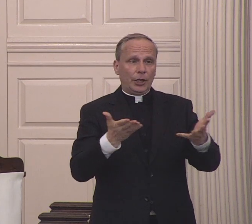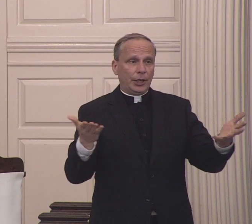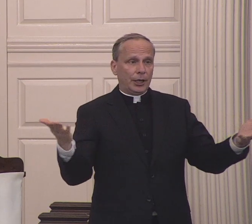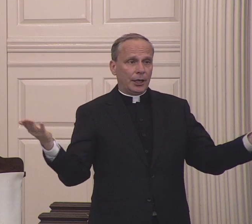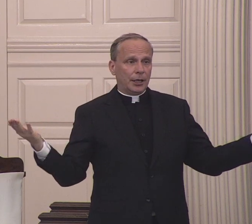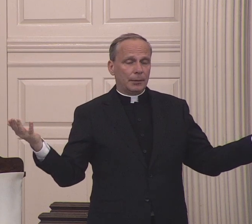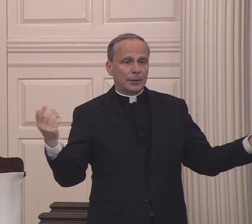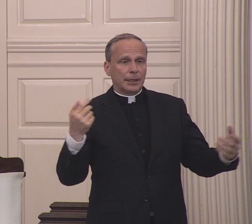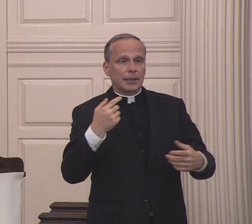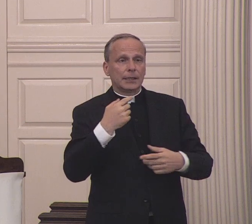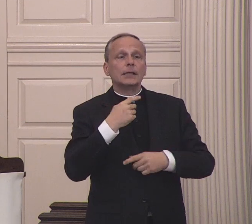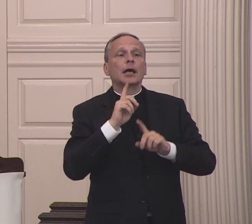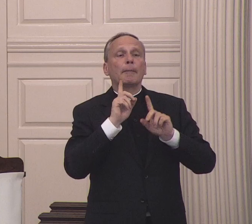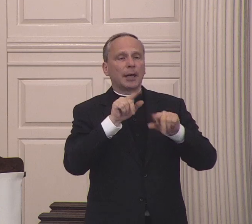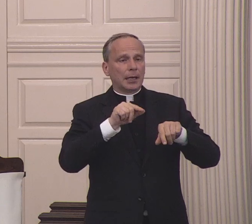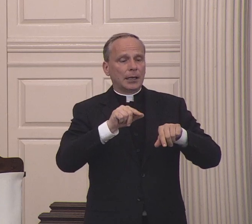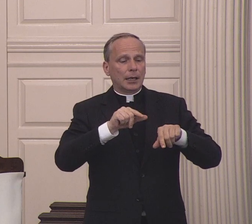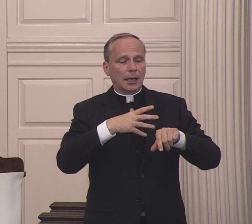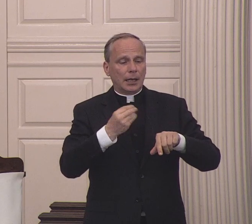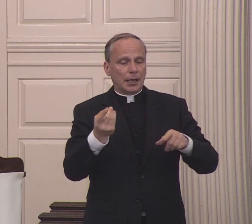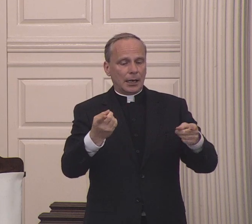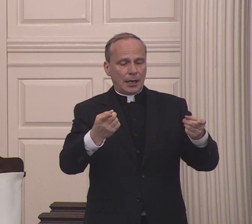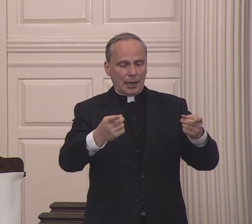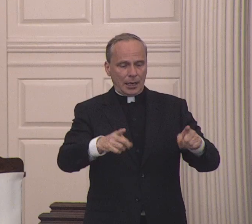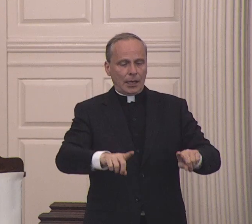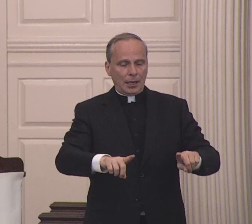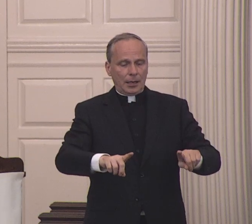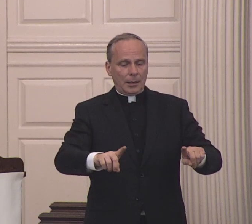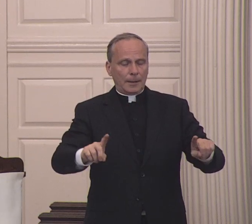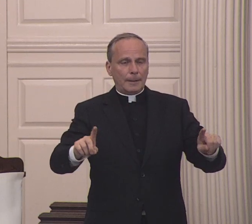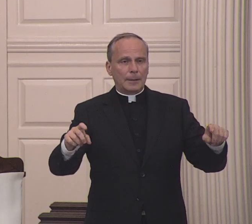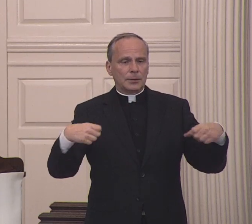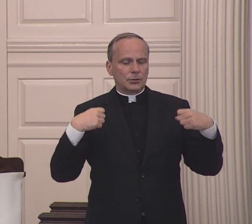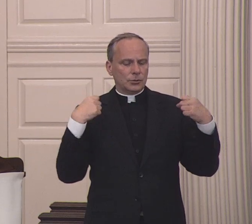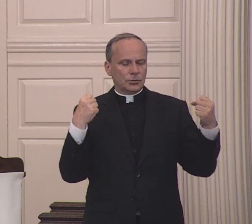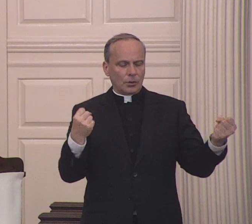He commanded, and it stood